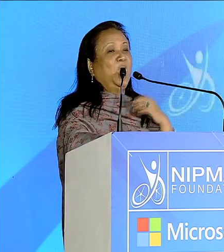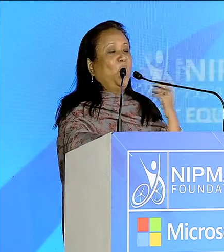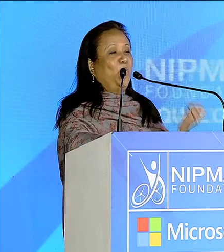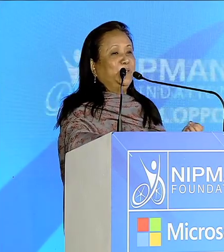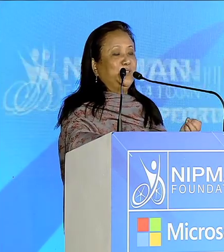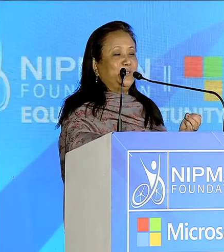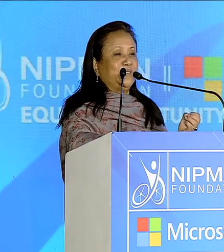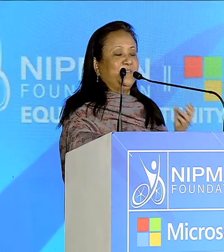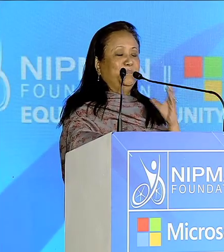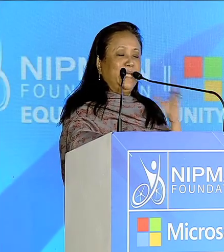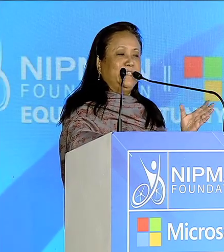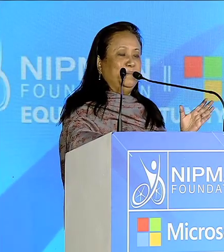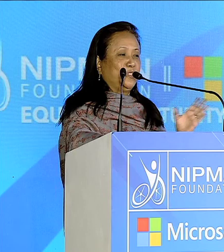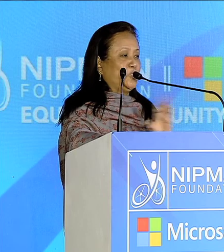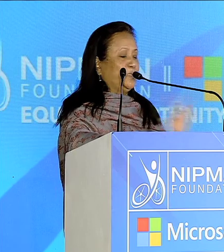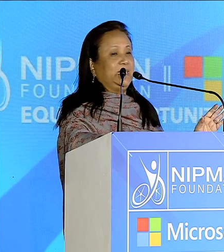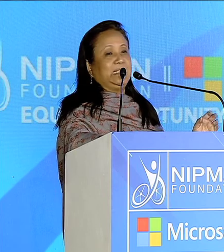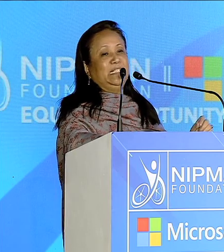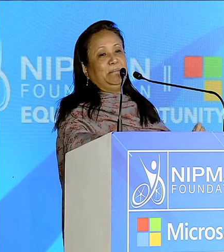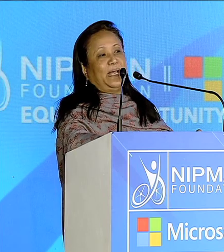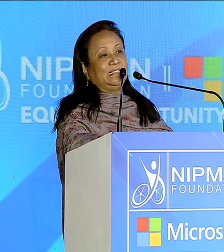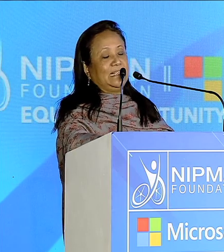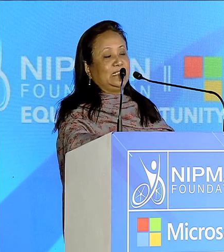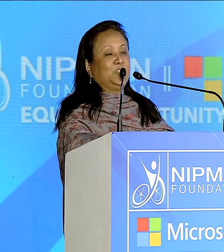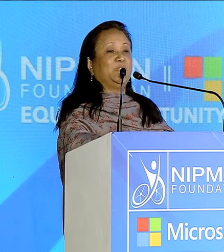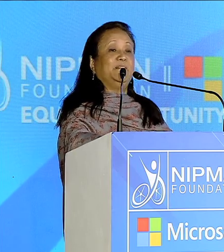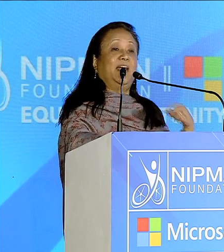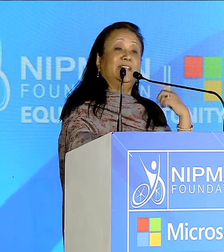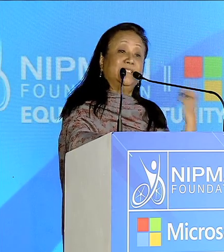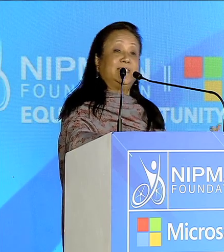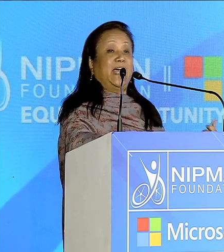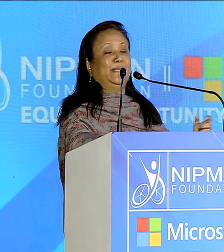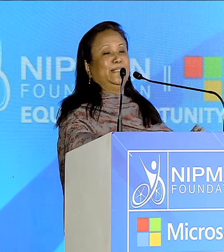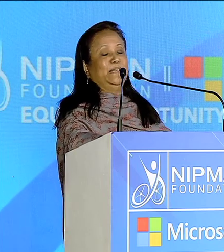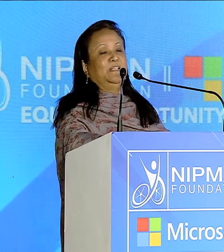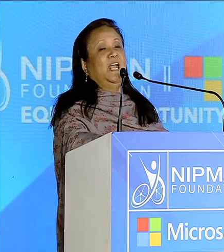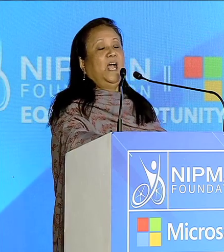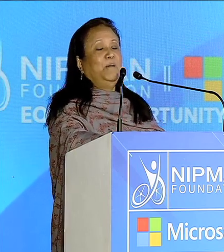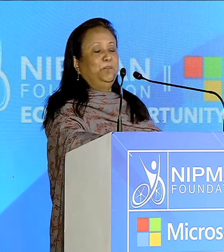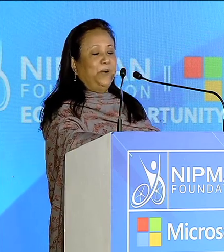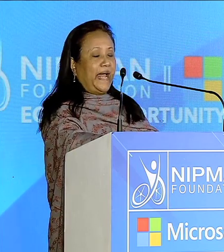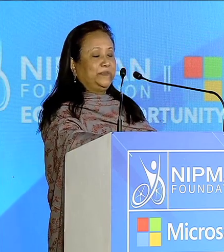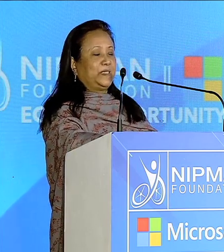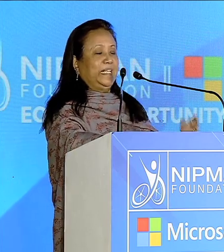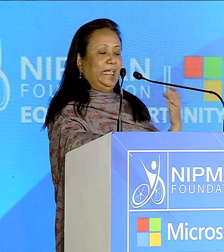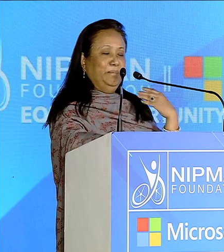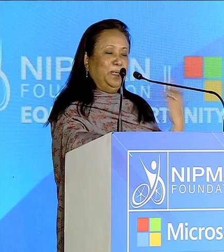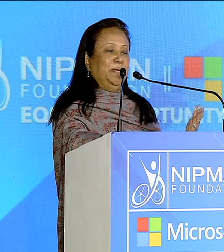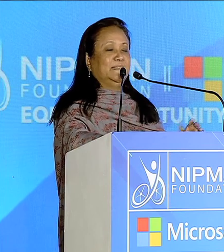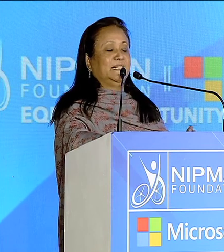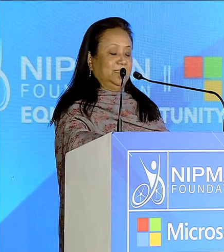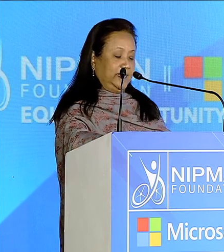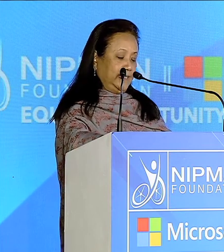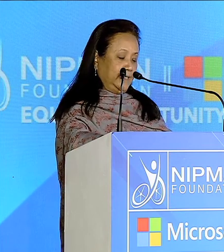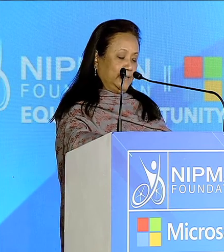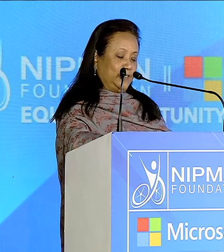and why don't you sort of make them totally incapacitated so they will understand and they will perhaps